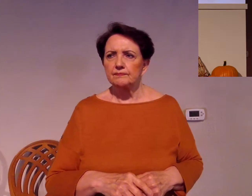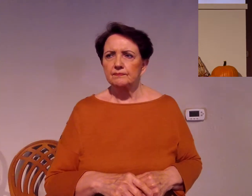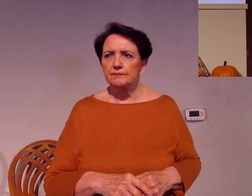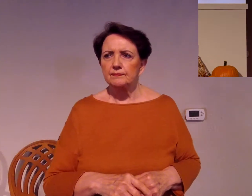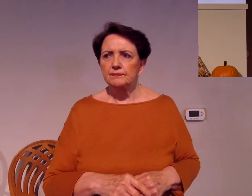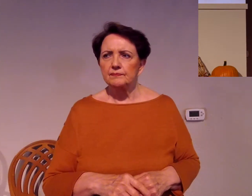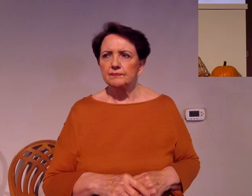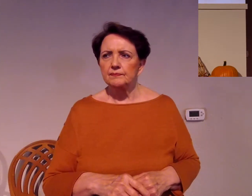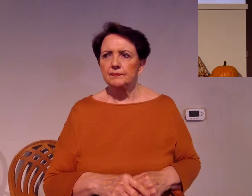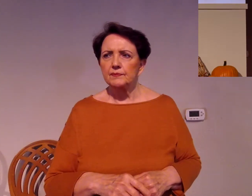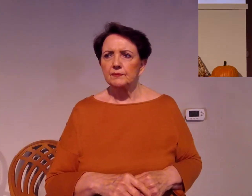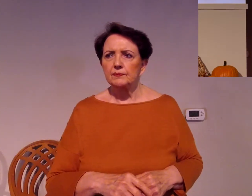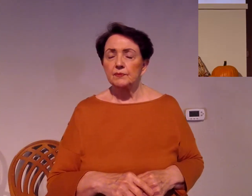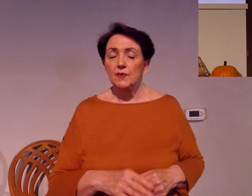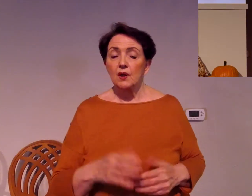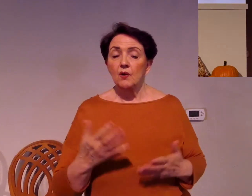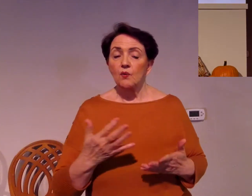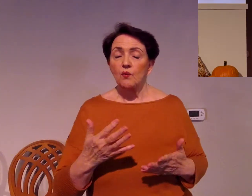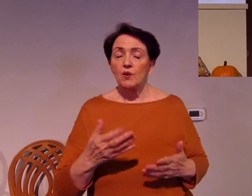if I stayed there?